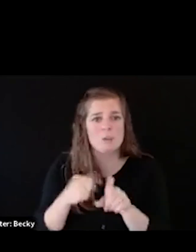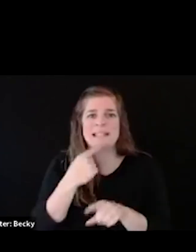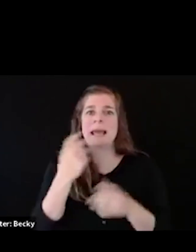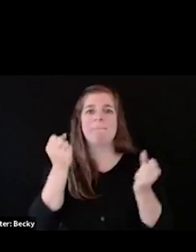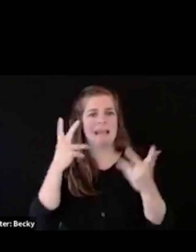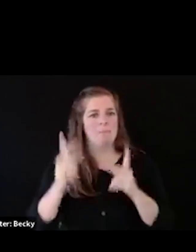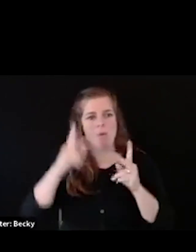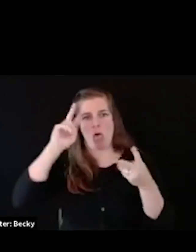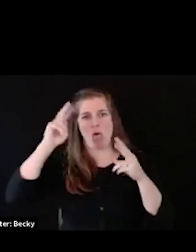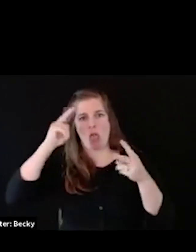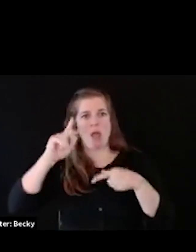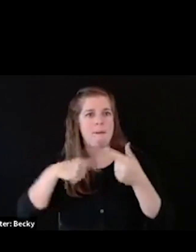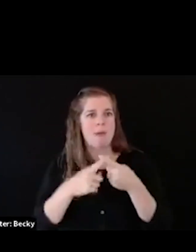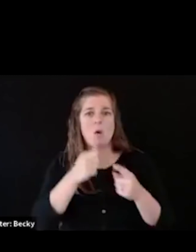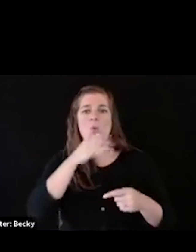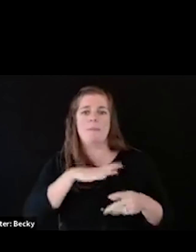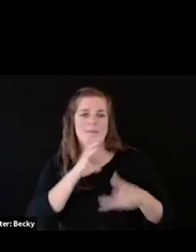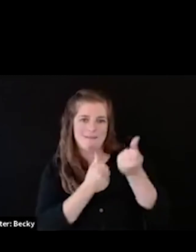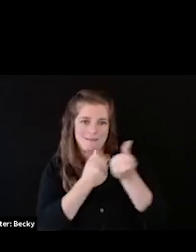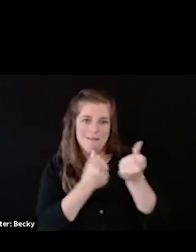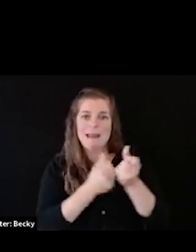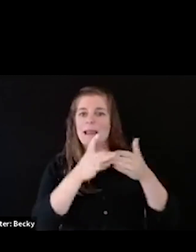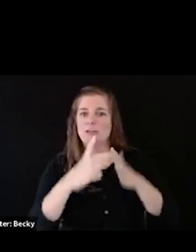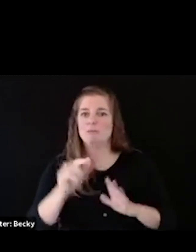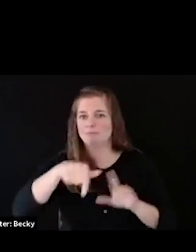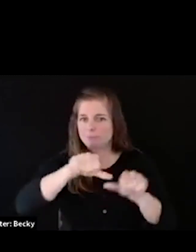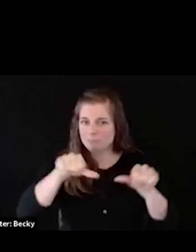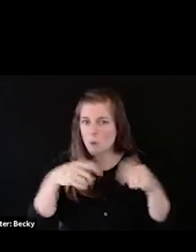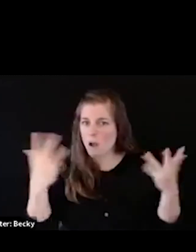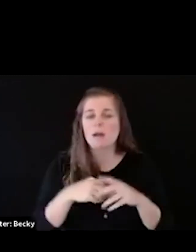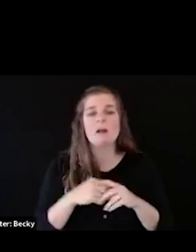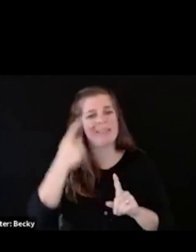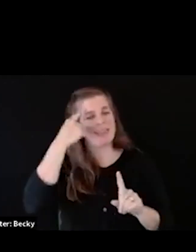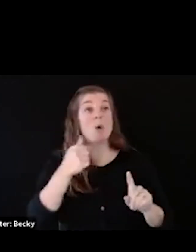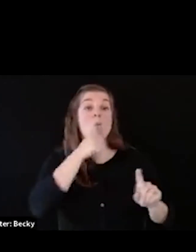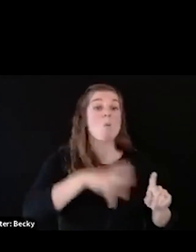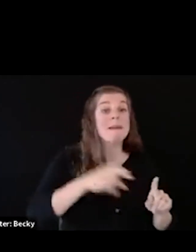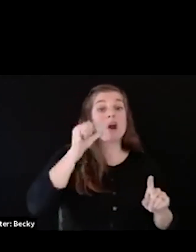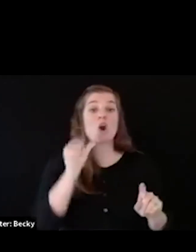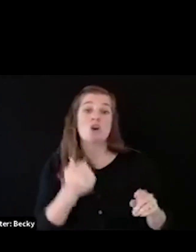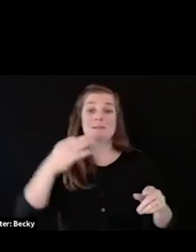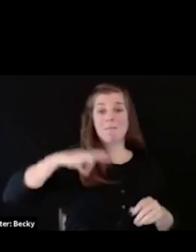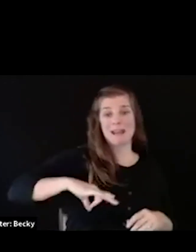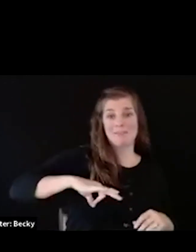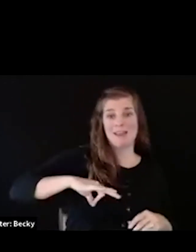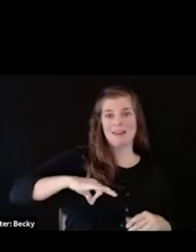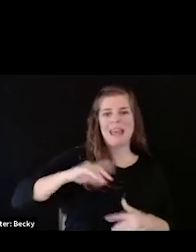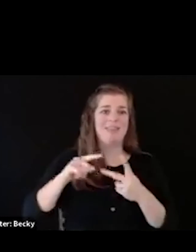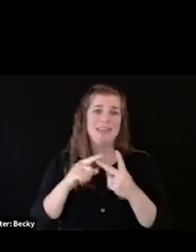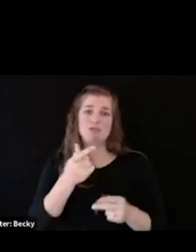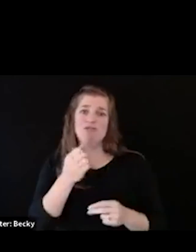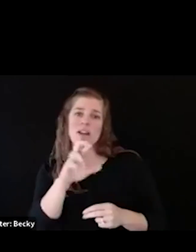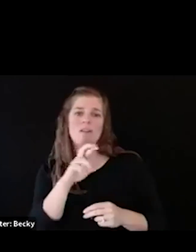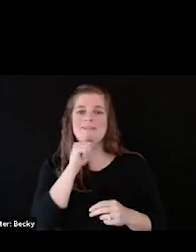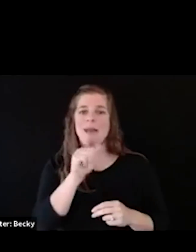people have about women's advocacy and leadership in these areas is that they tend to think that women and girls have benefited, and perhaps gender non-binary folks and others, but